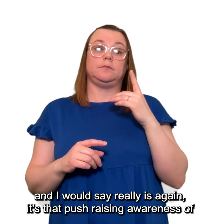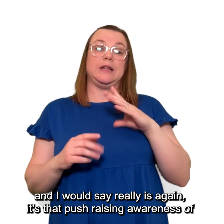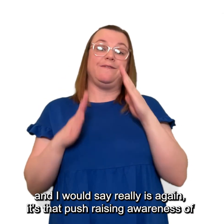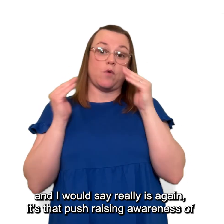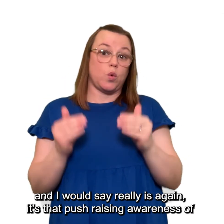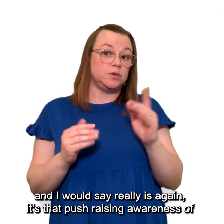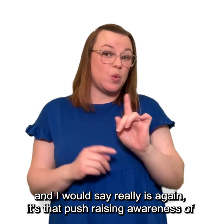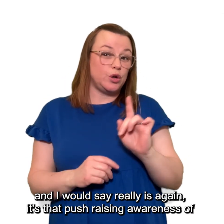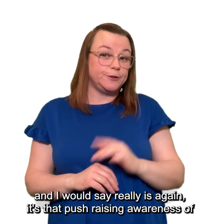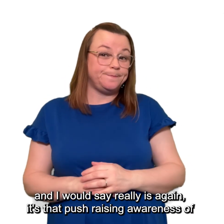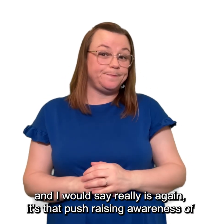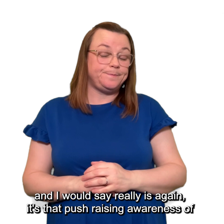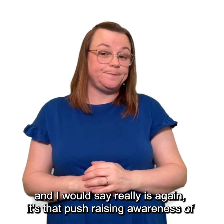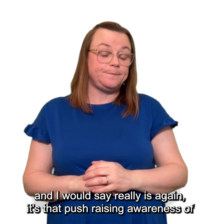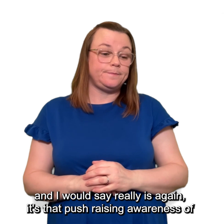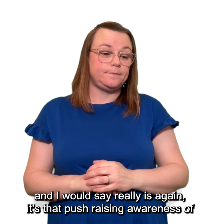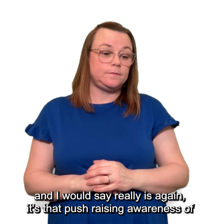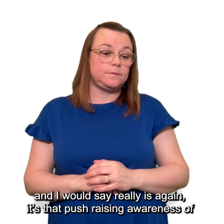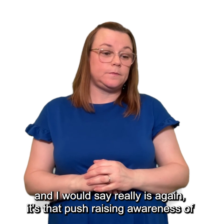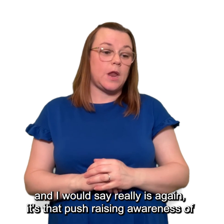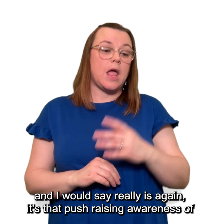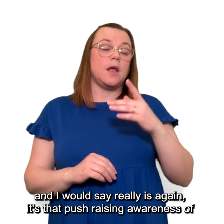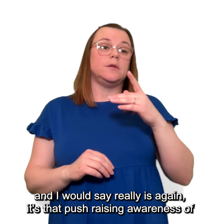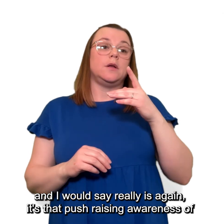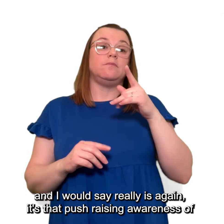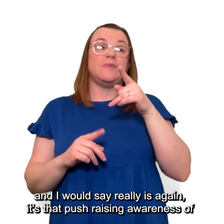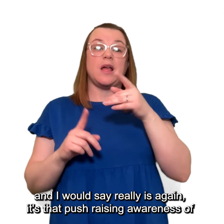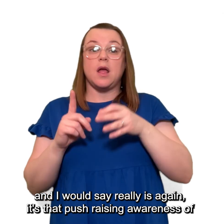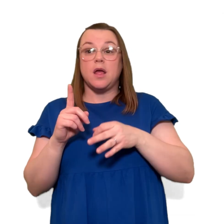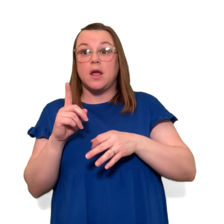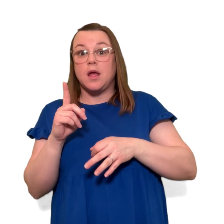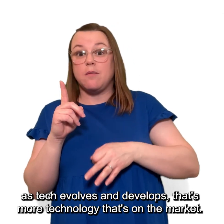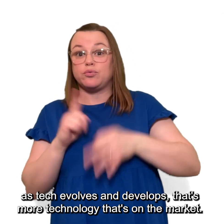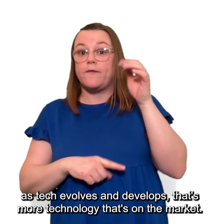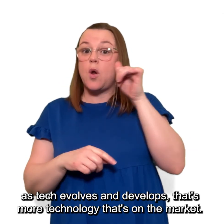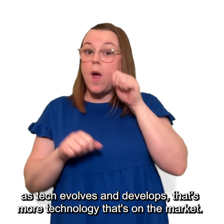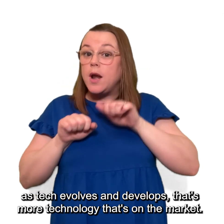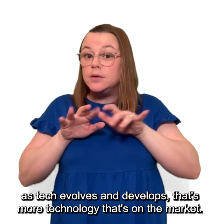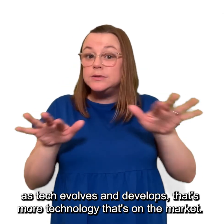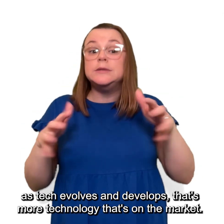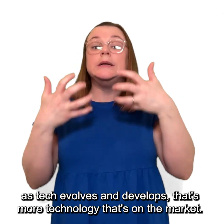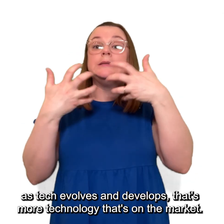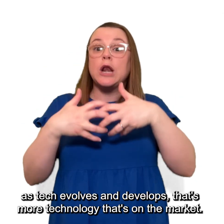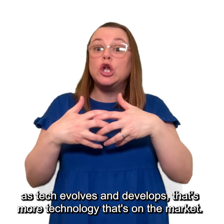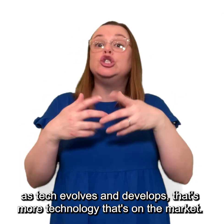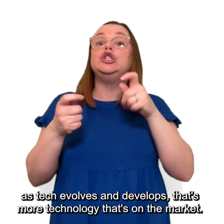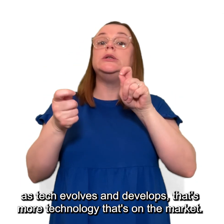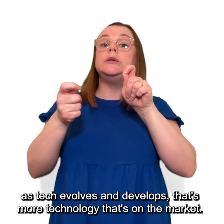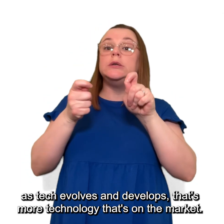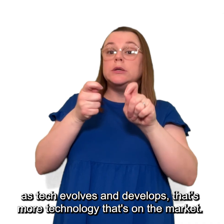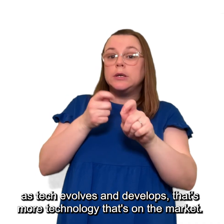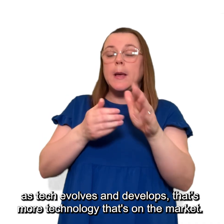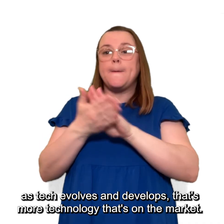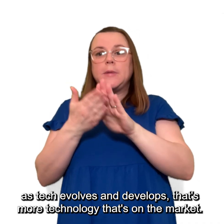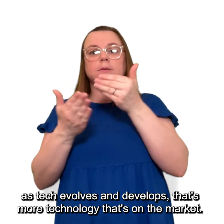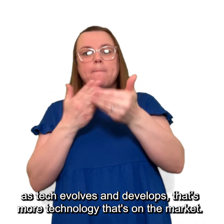I would say really is, again, it's that push for raising awareness of as tech evolves and develops, that's